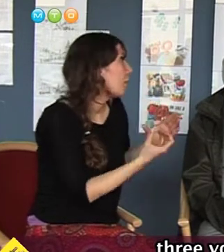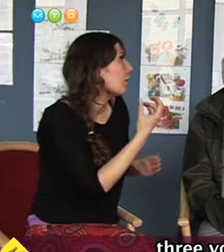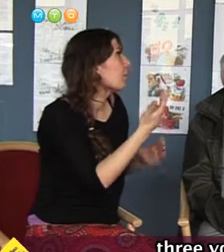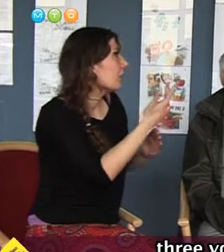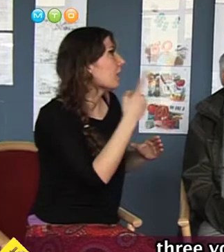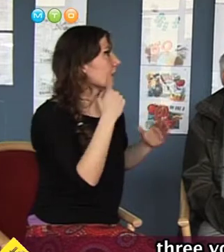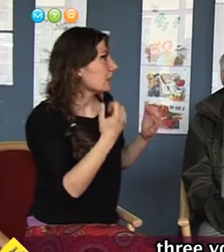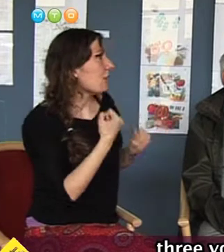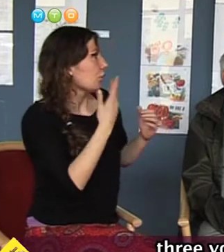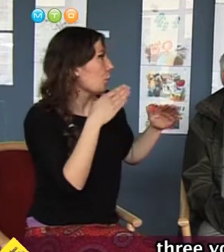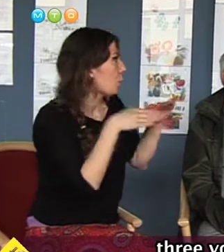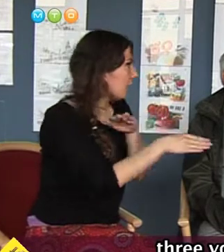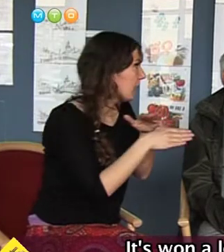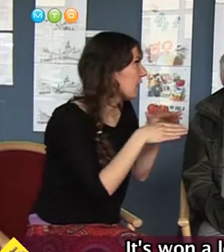Havana.